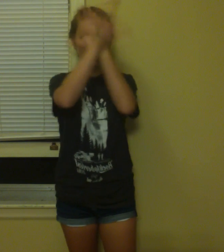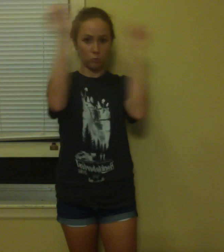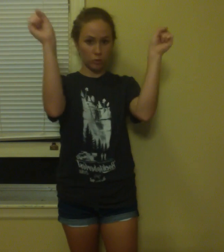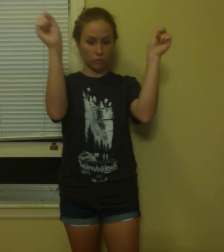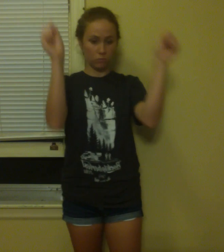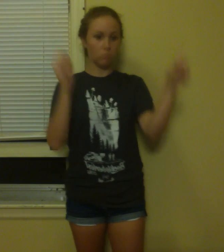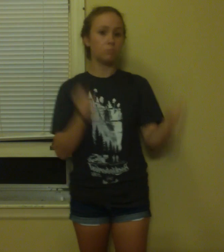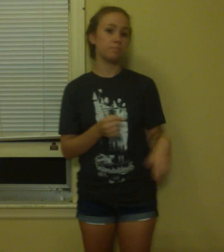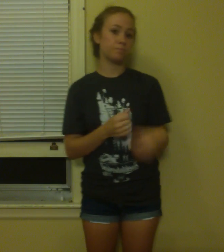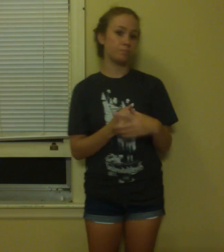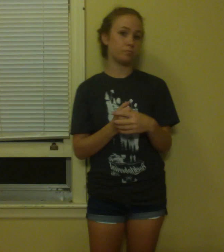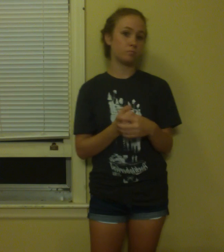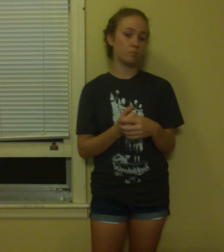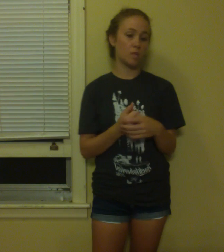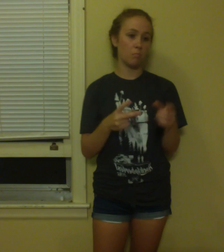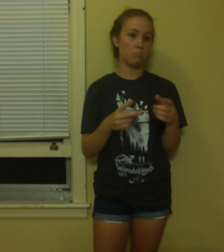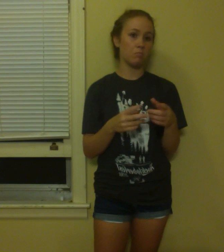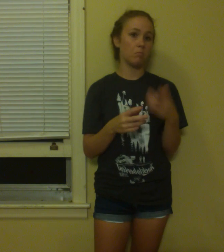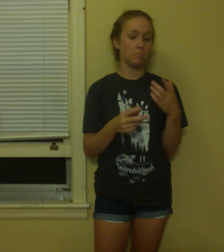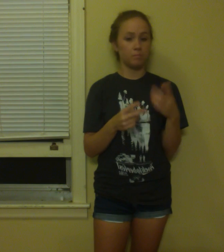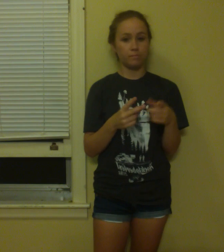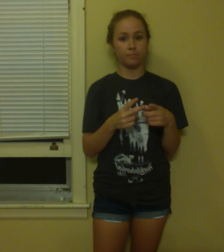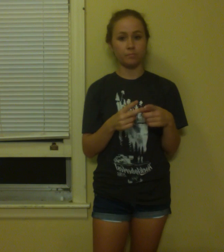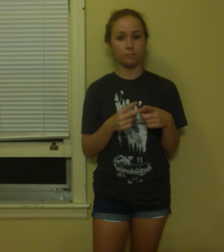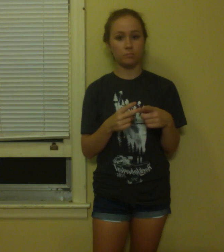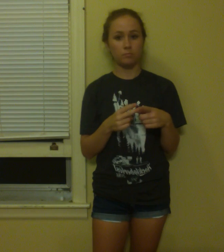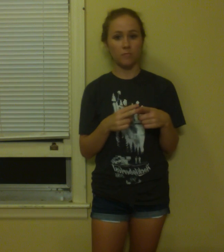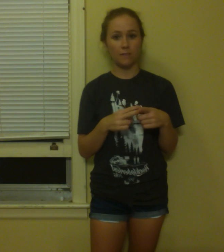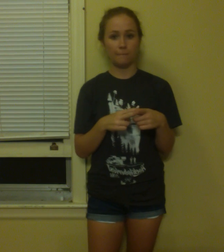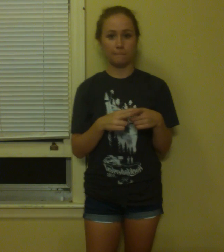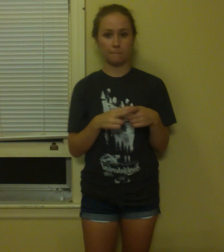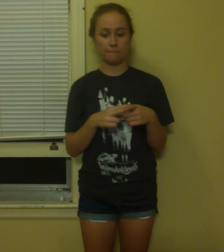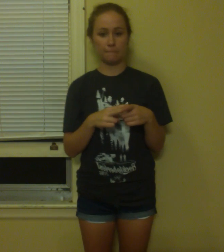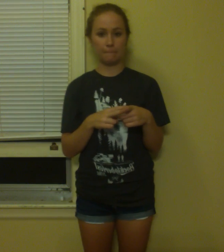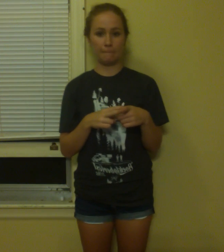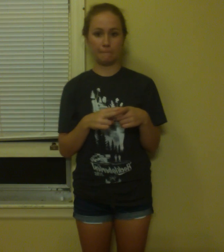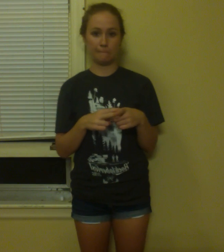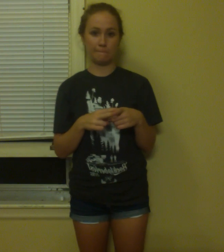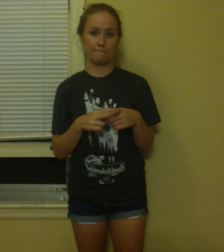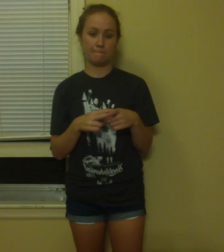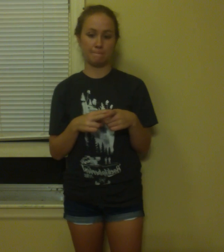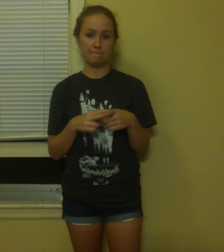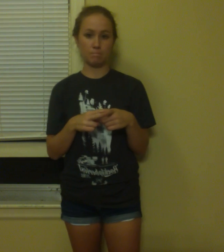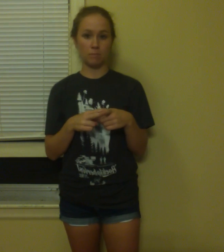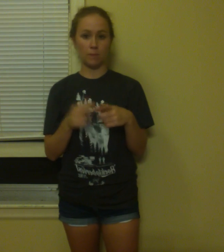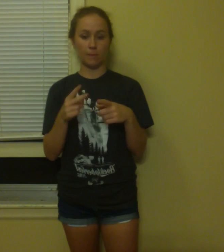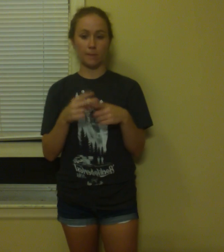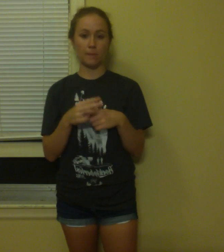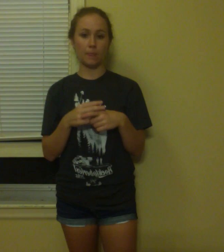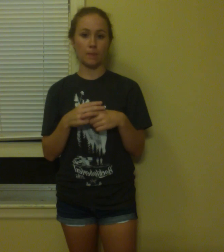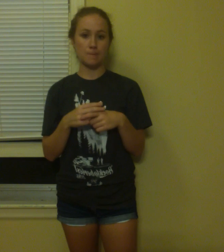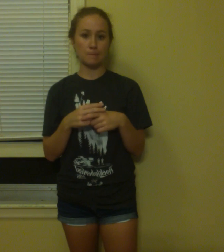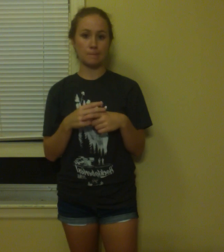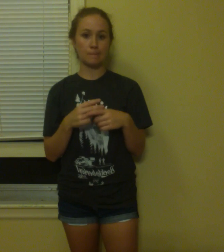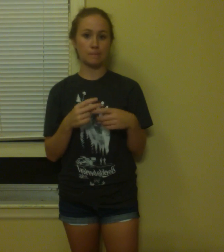way, Jose, we are not going to sign a pact with the Lord of Darkness, Satan. Not happening. So the Senate has a lot of things that they can do like that. And